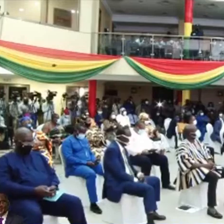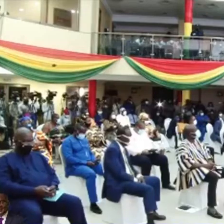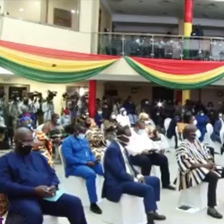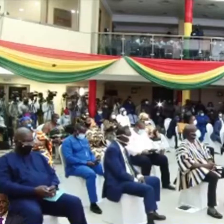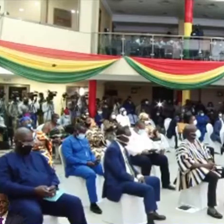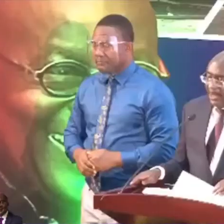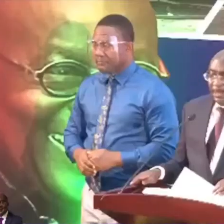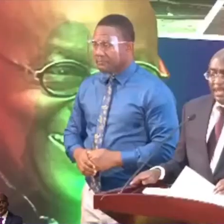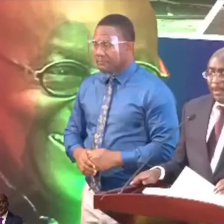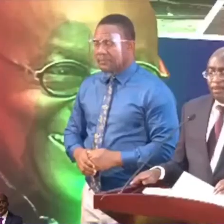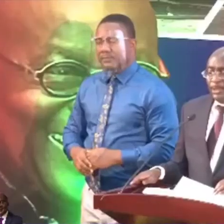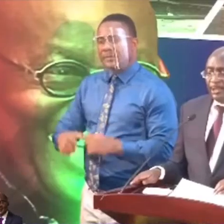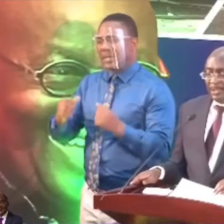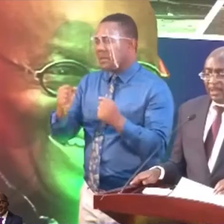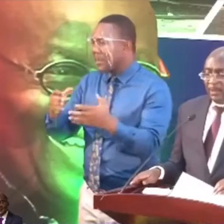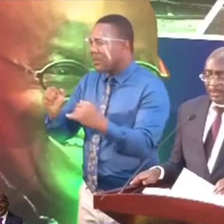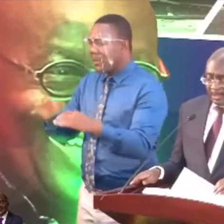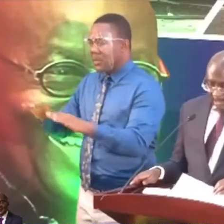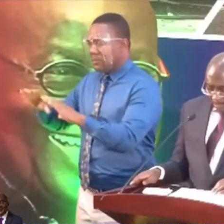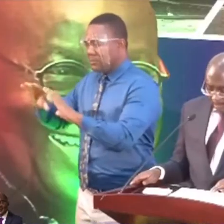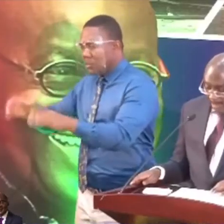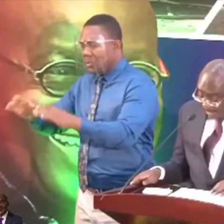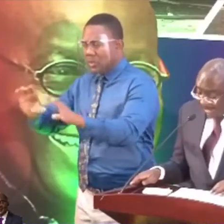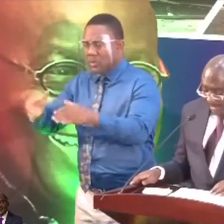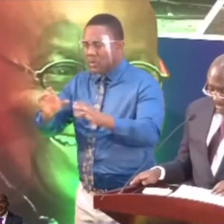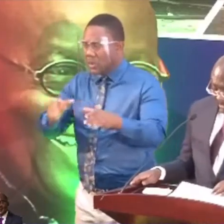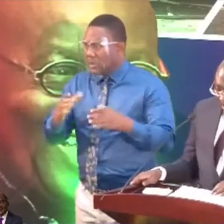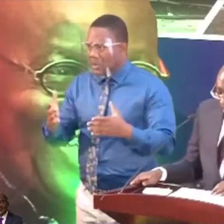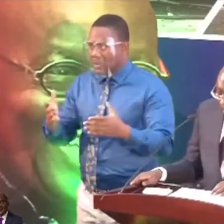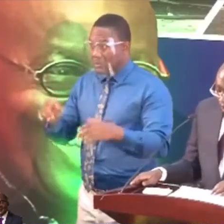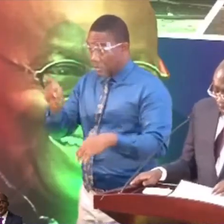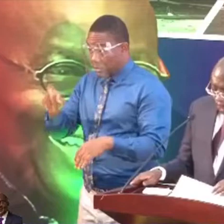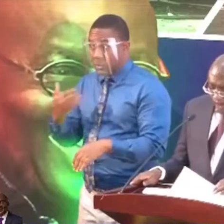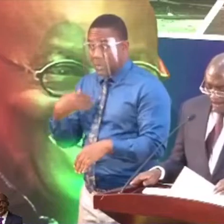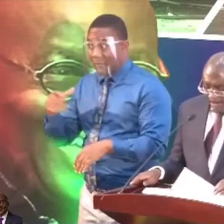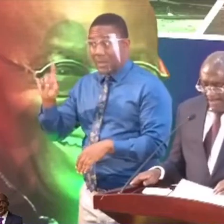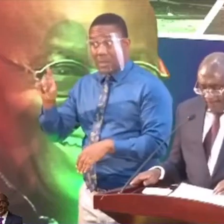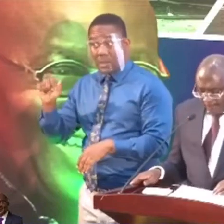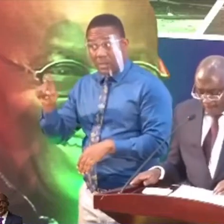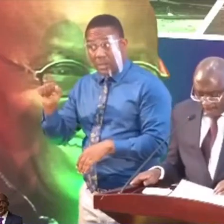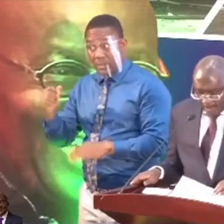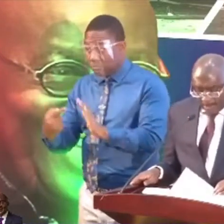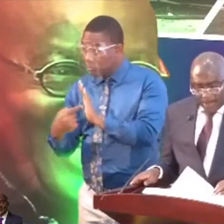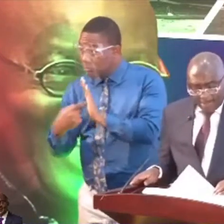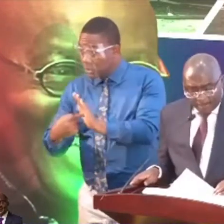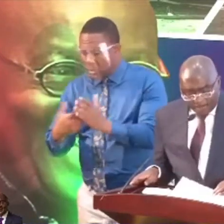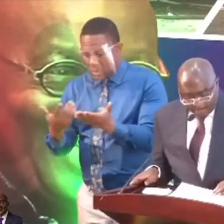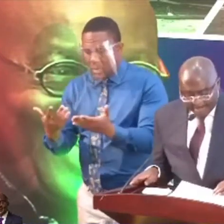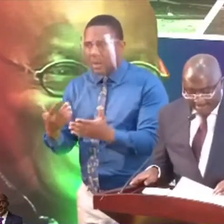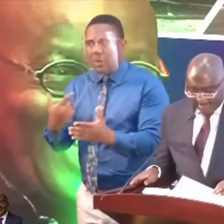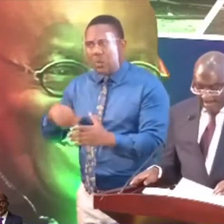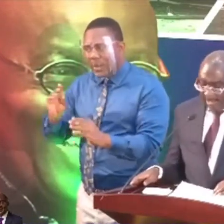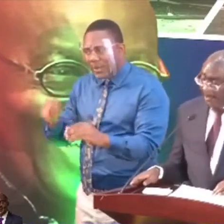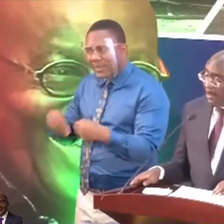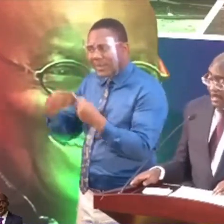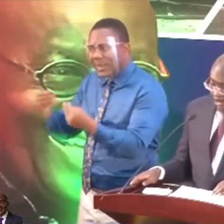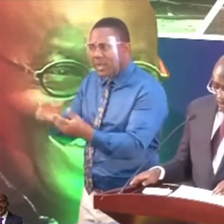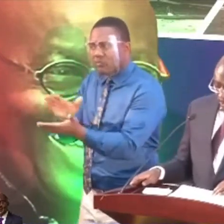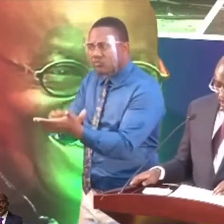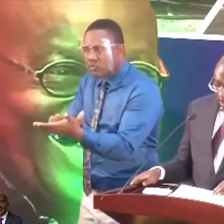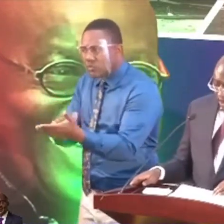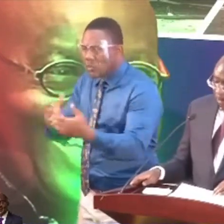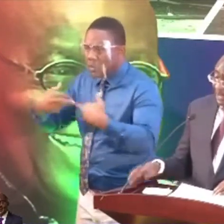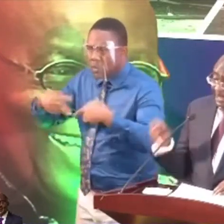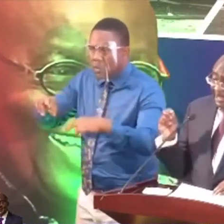In many communities across this country, the data will show that the infrastructure we have provided in many